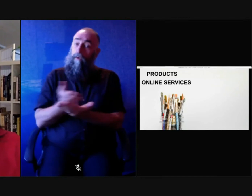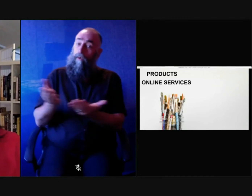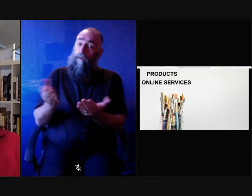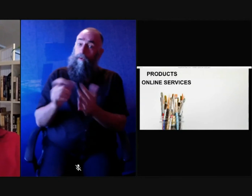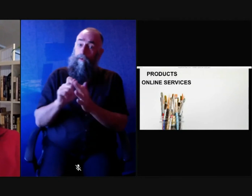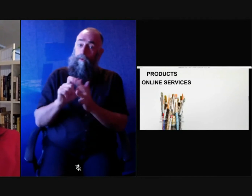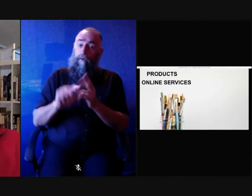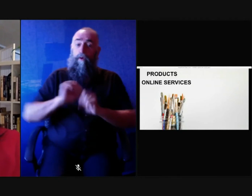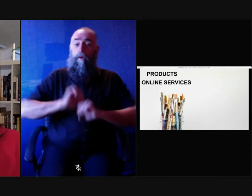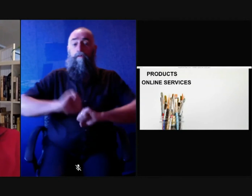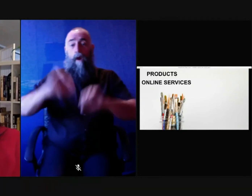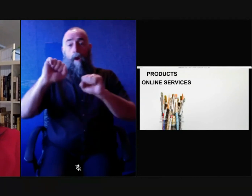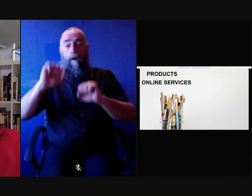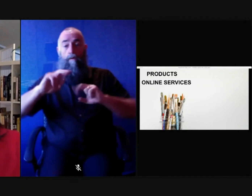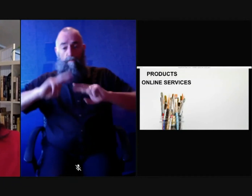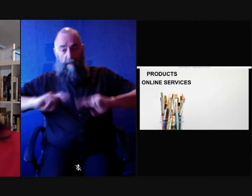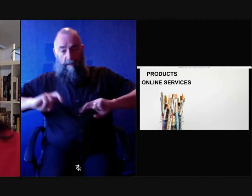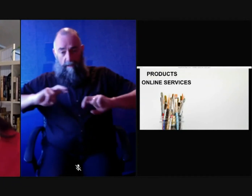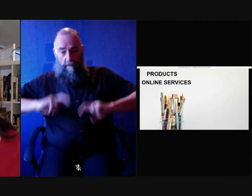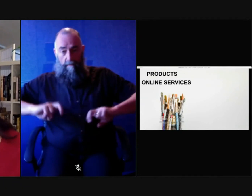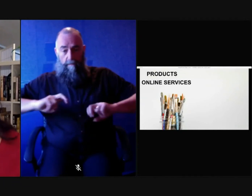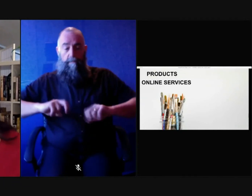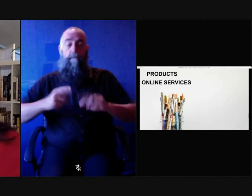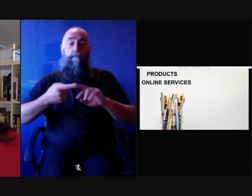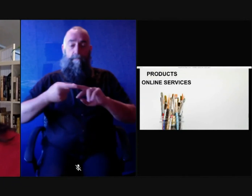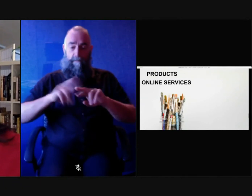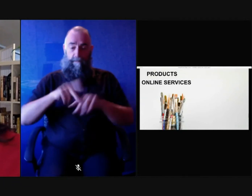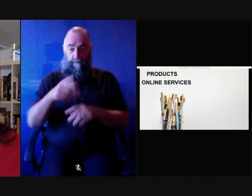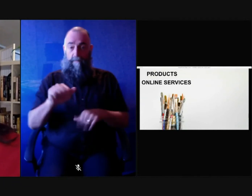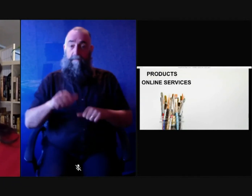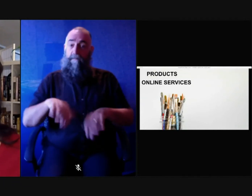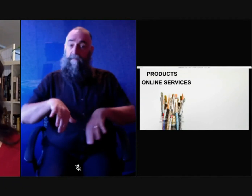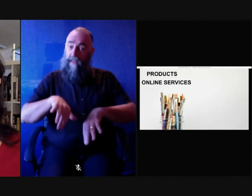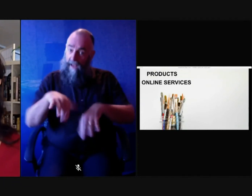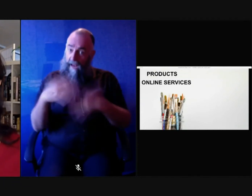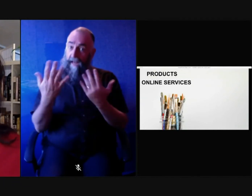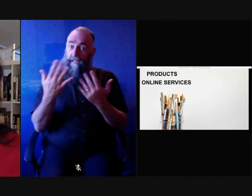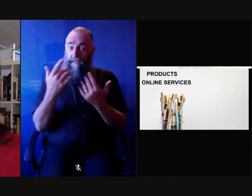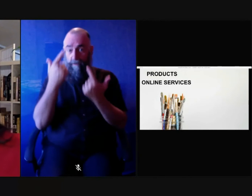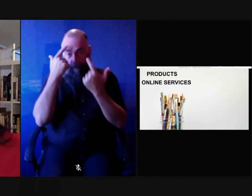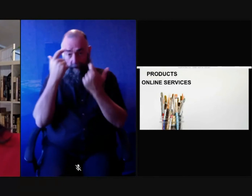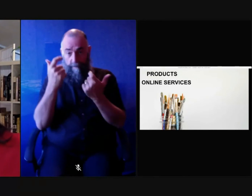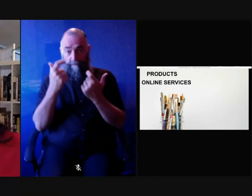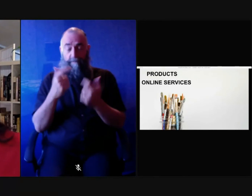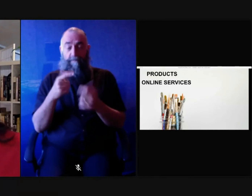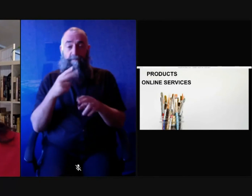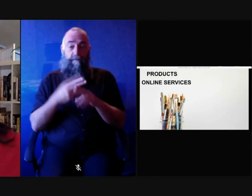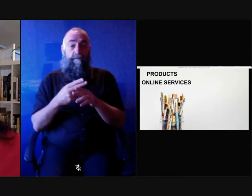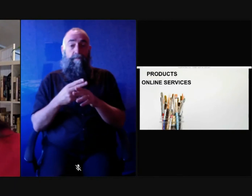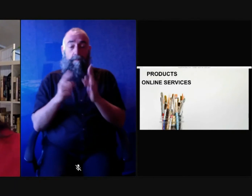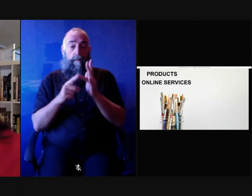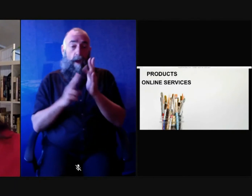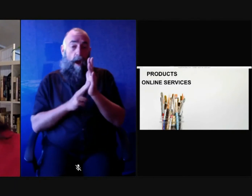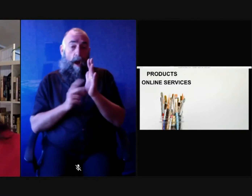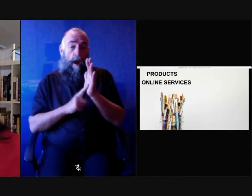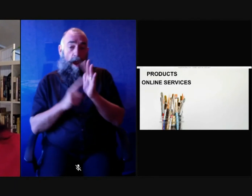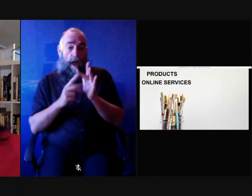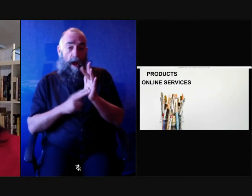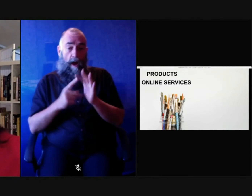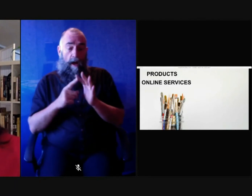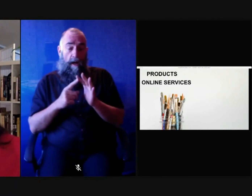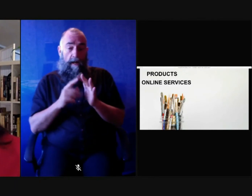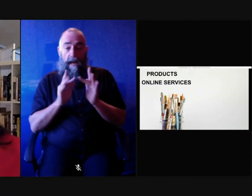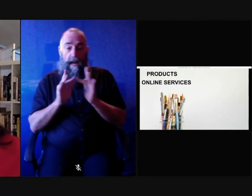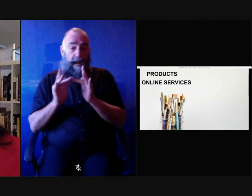watching us live at the moment have any suggestions about online networking opportunities, do please go and pop them in